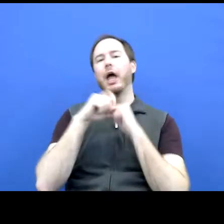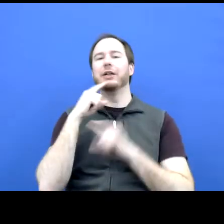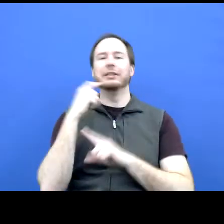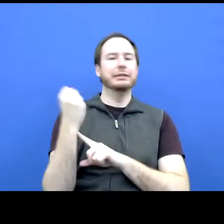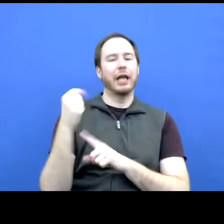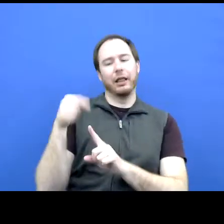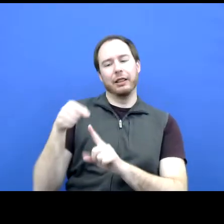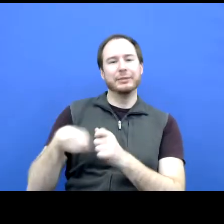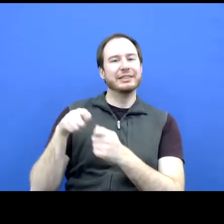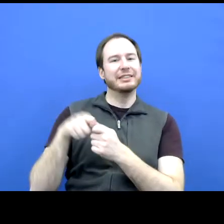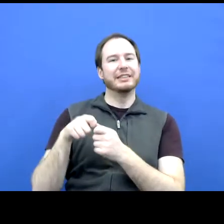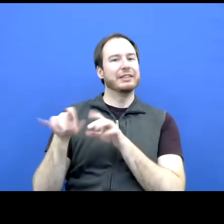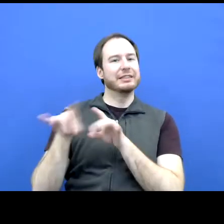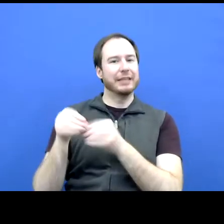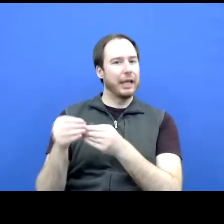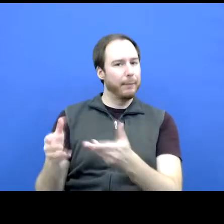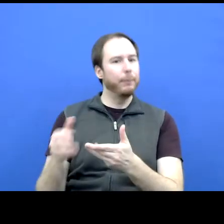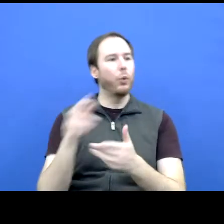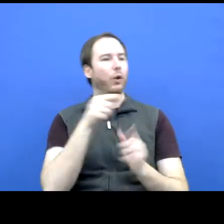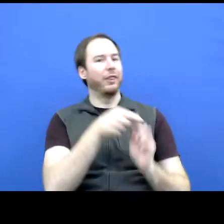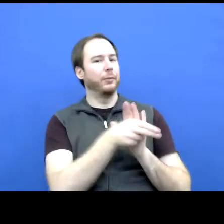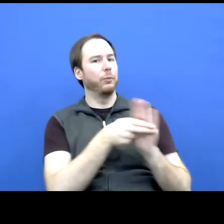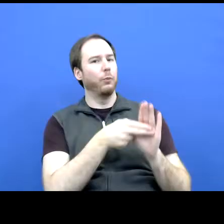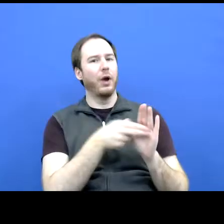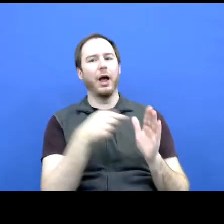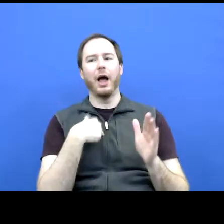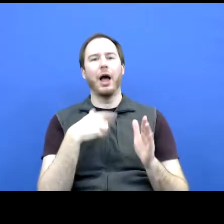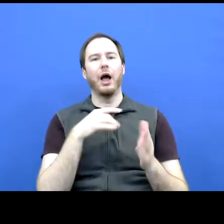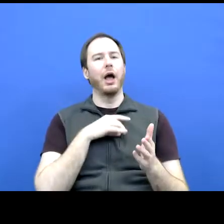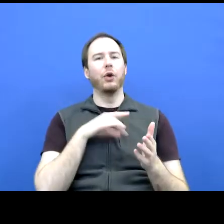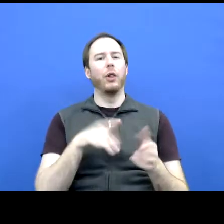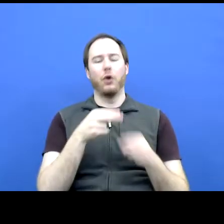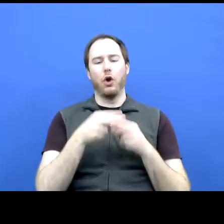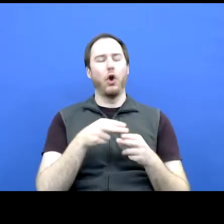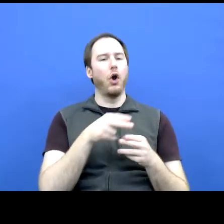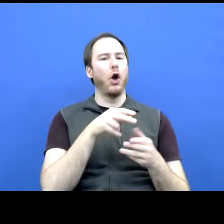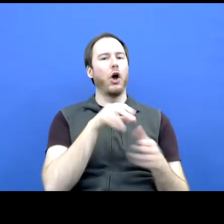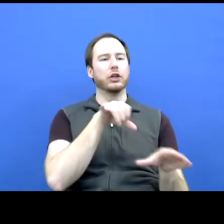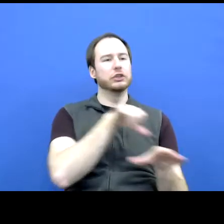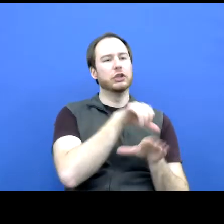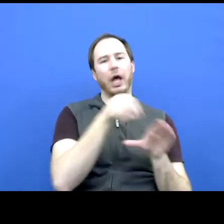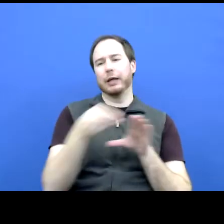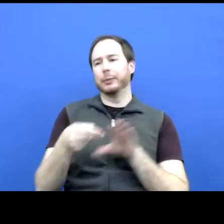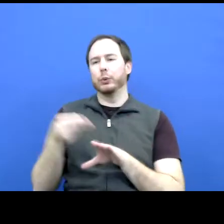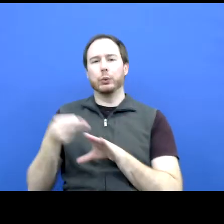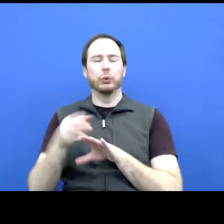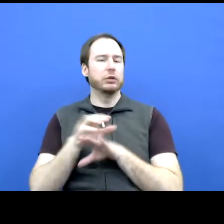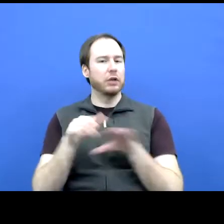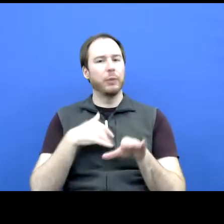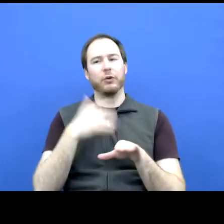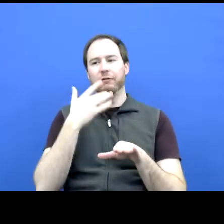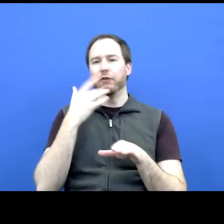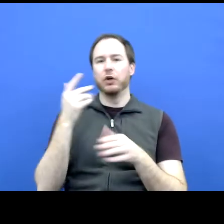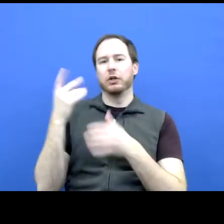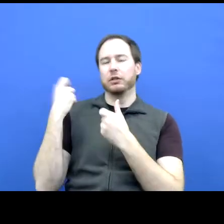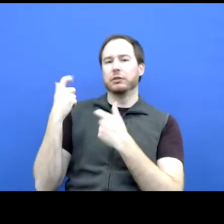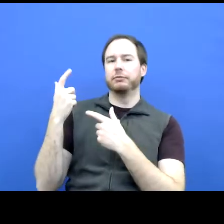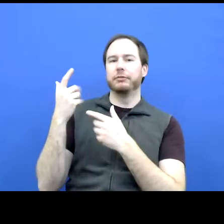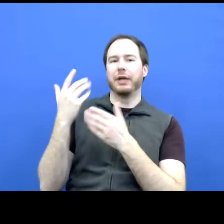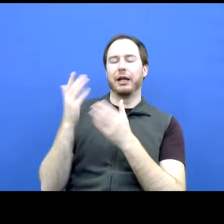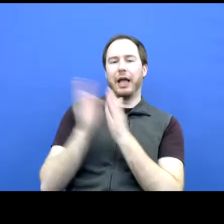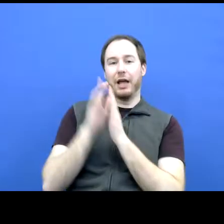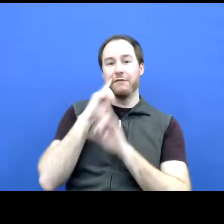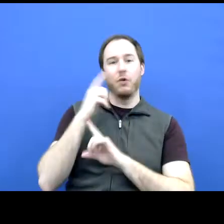but this brand will be in. And Right. I'm just not a fan of what I call sauces and spoons. That's less fun. I'd rather get a sponsorship through a